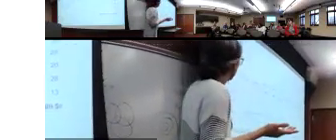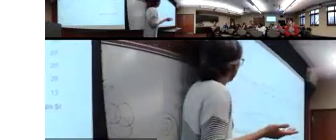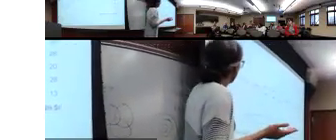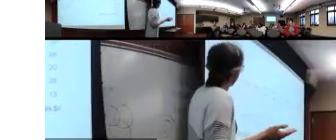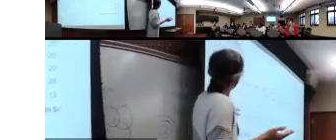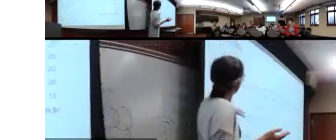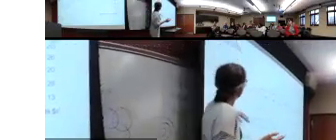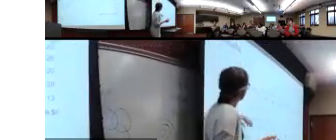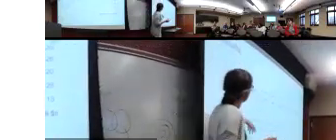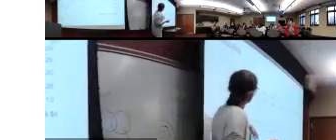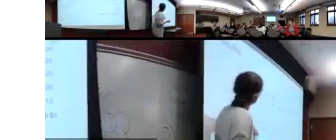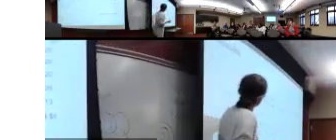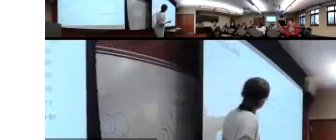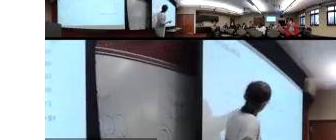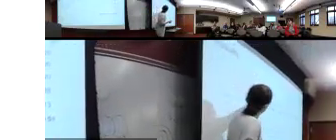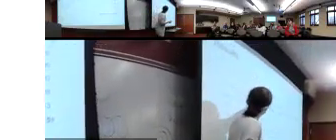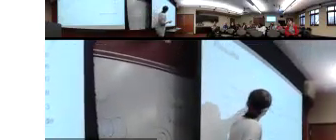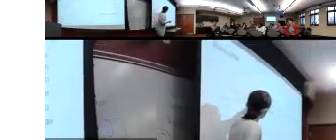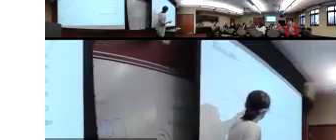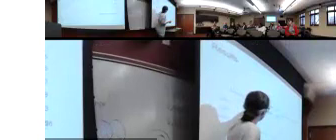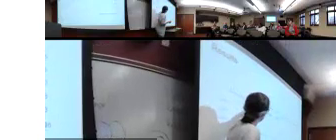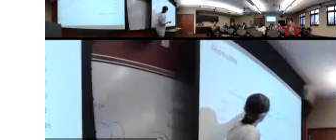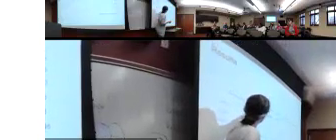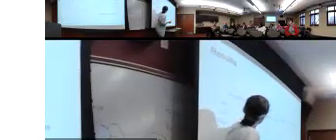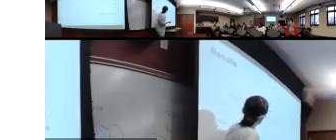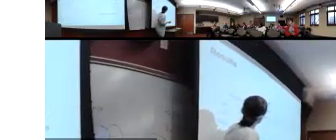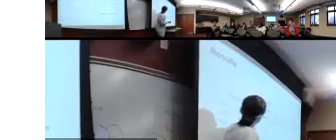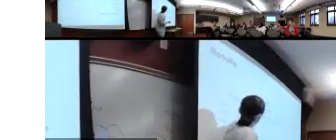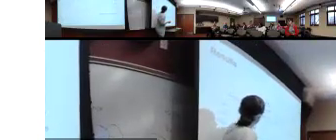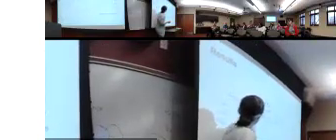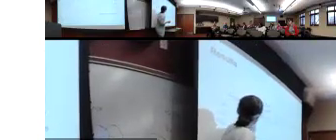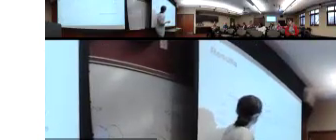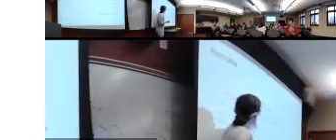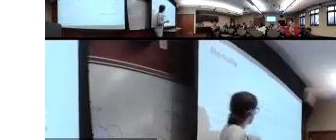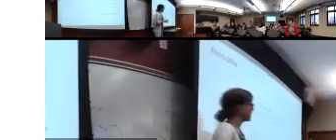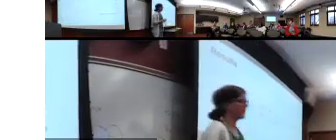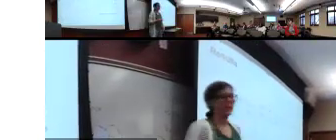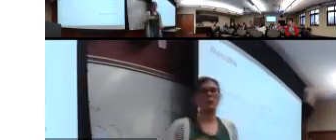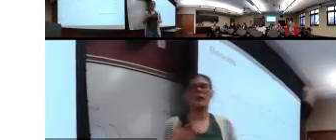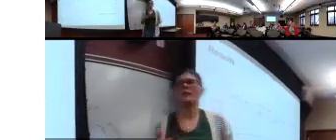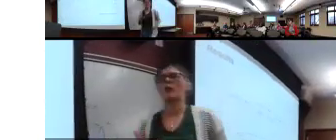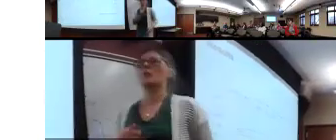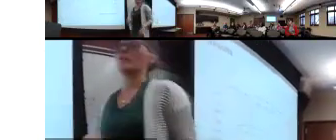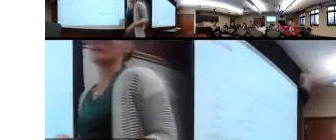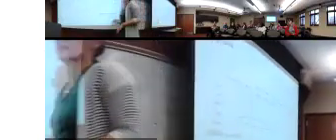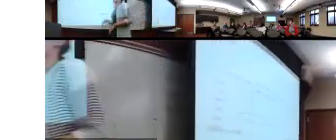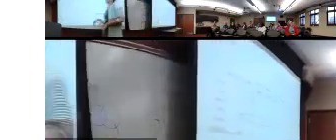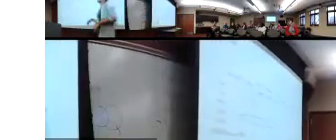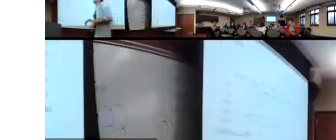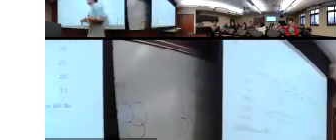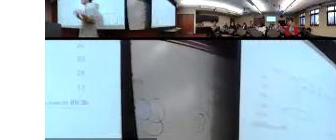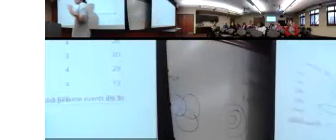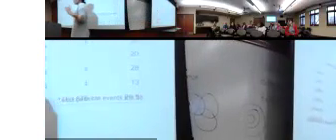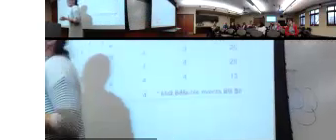included. What we're also seeing is that just like the native signers did, sometimes if things were left out, it was that